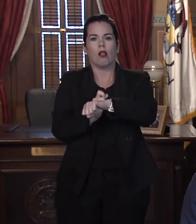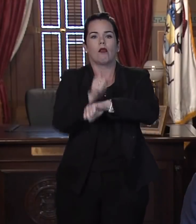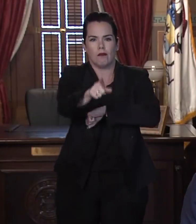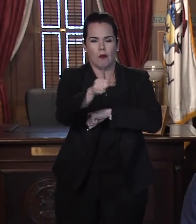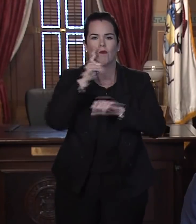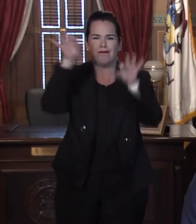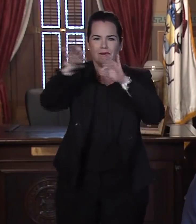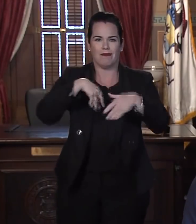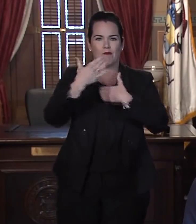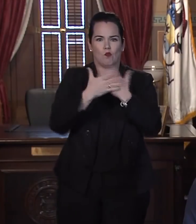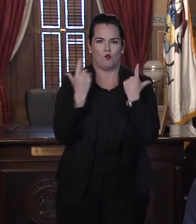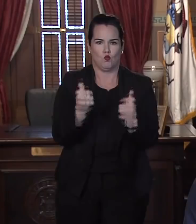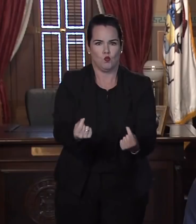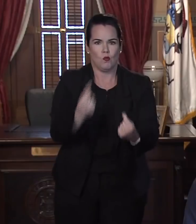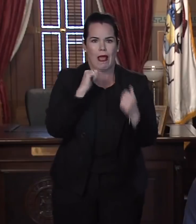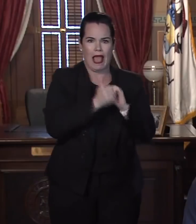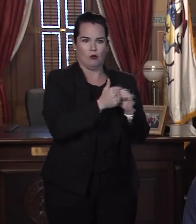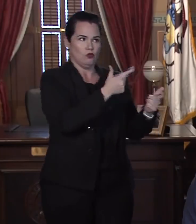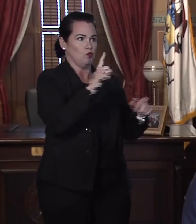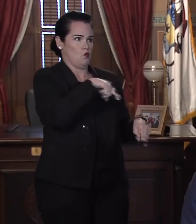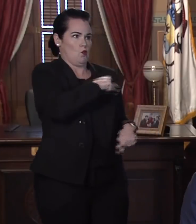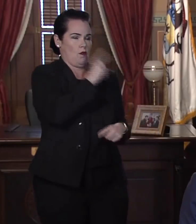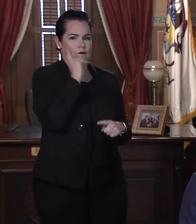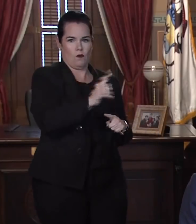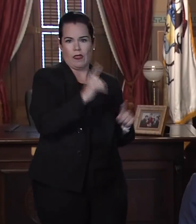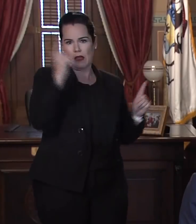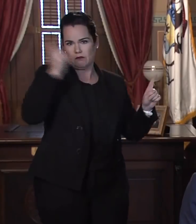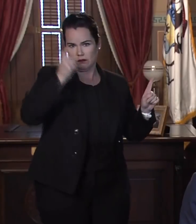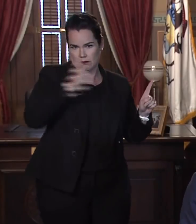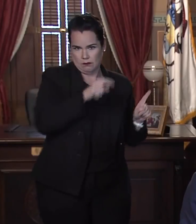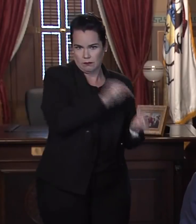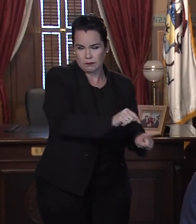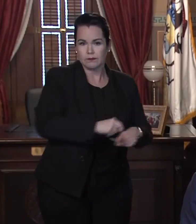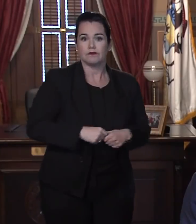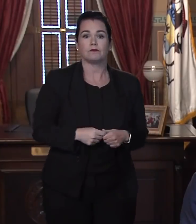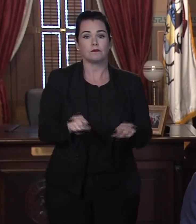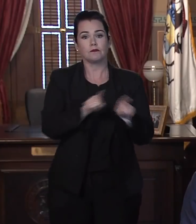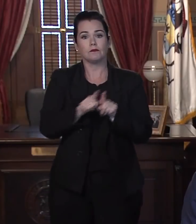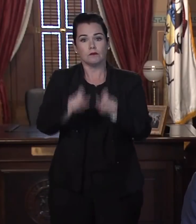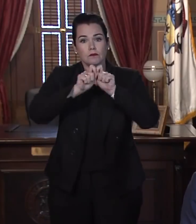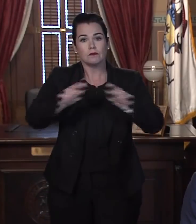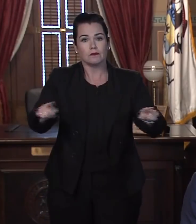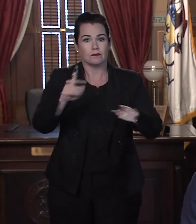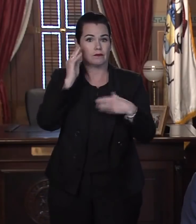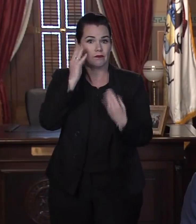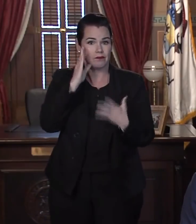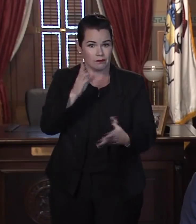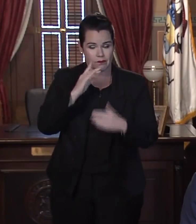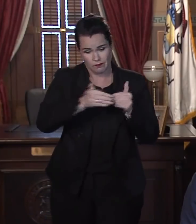your benefits. We'll send additional information as well through the coming days on the status of the website and on